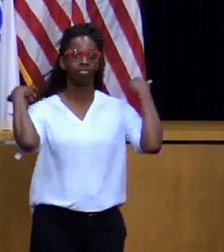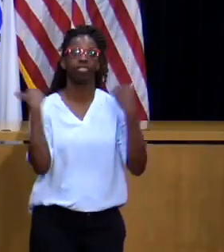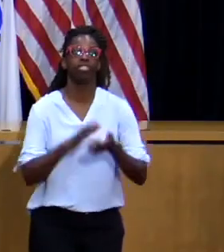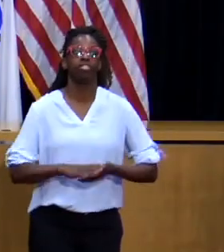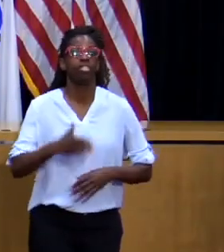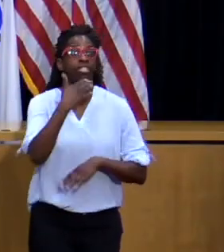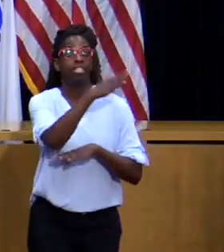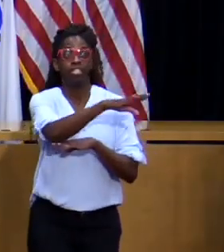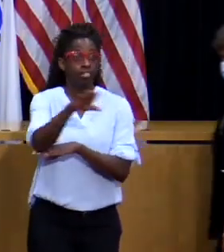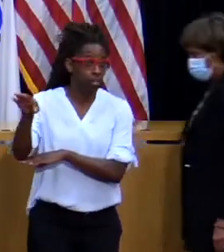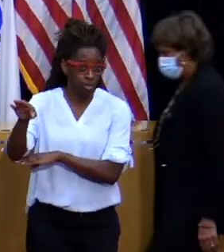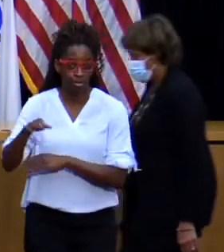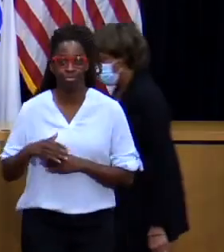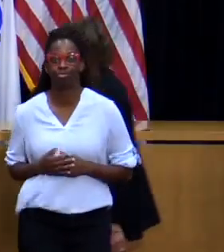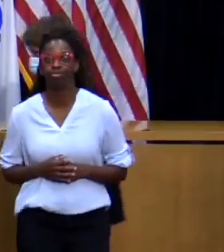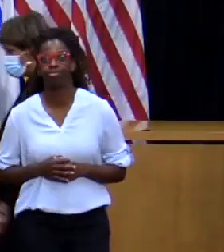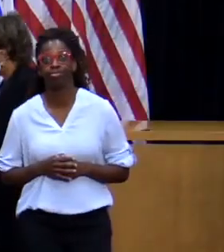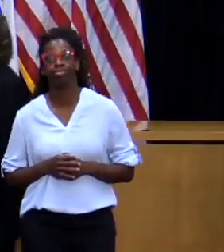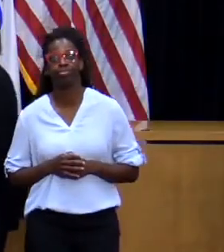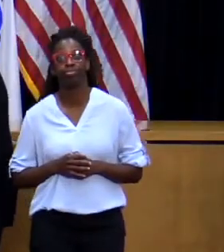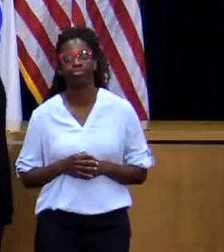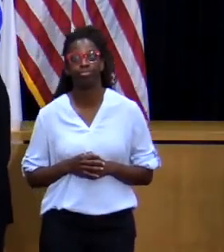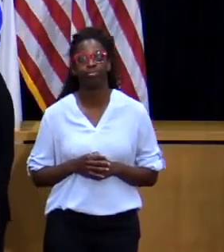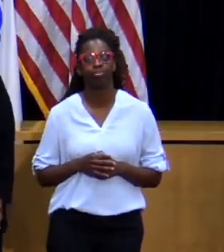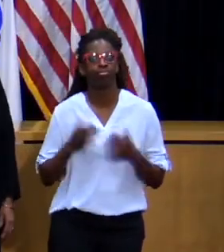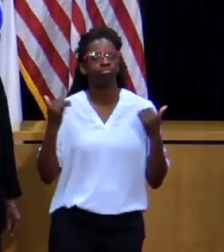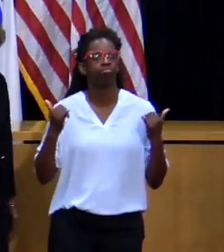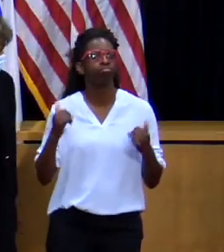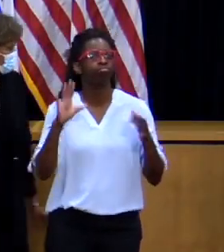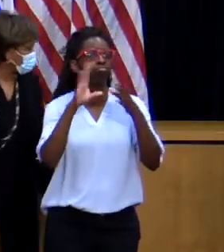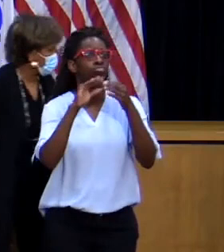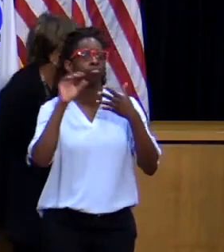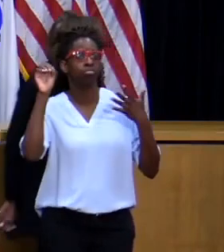So good afternoon. We're here today to share some